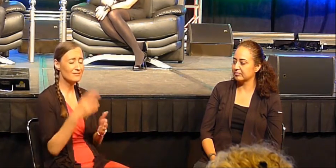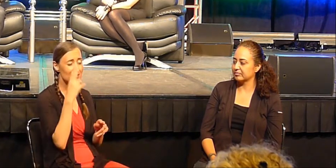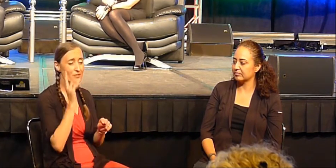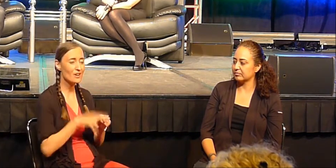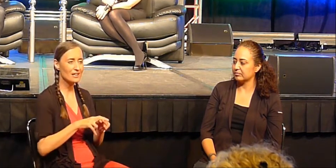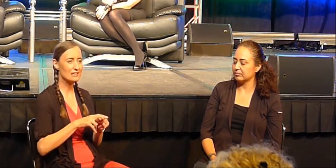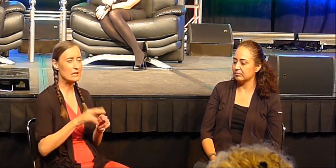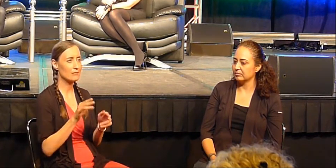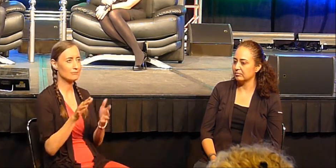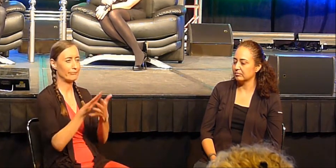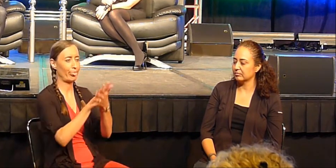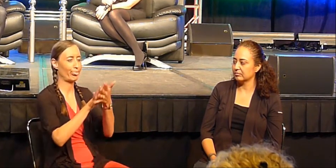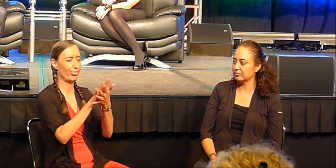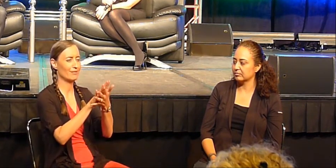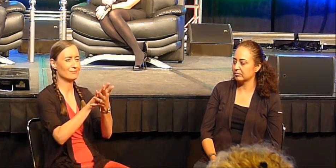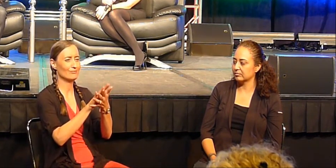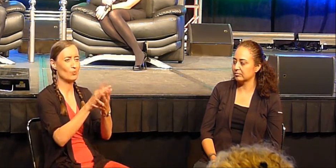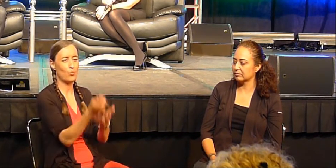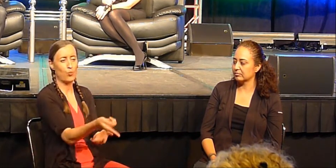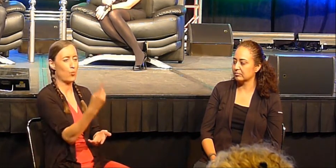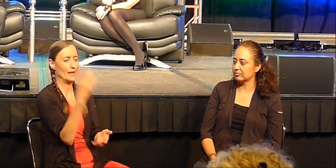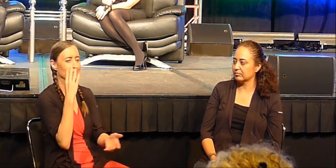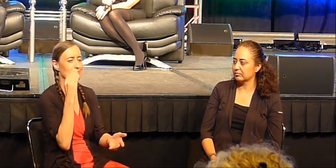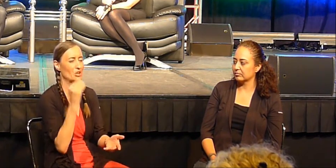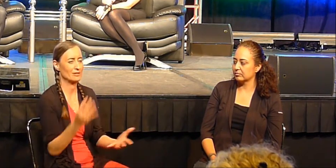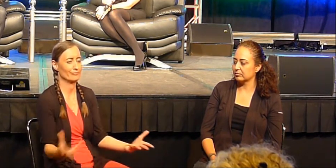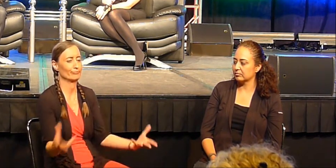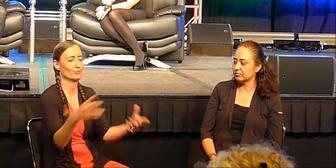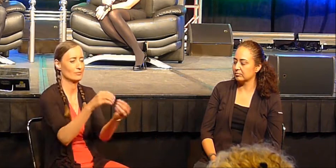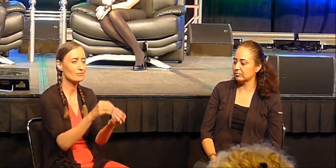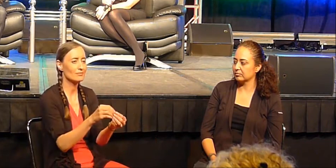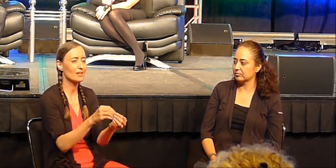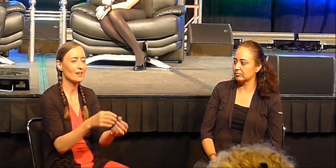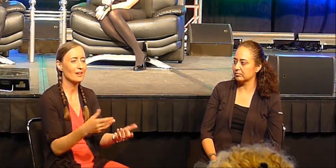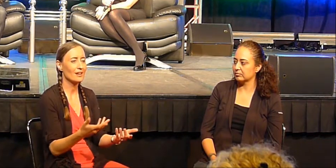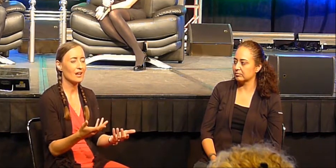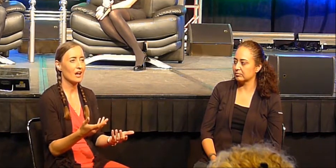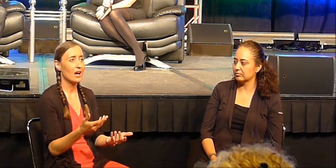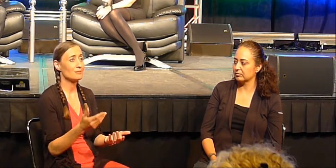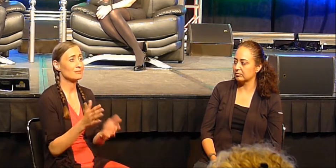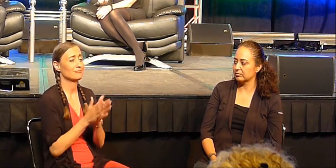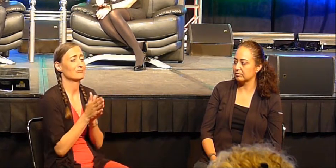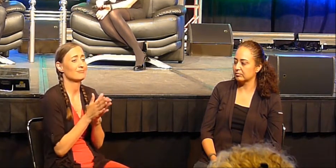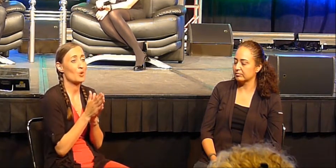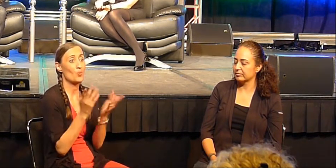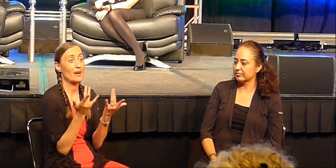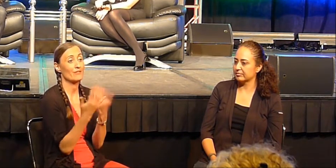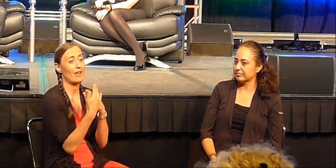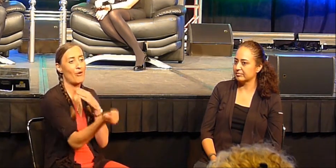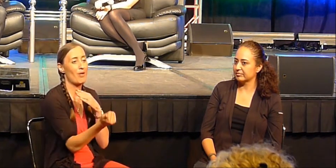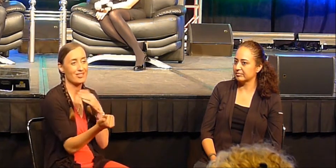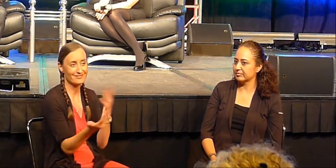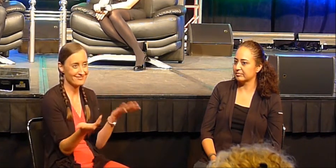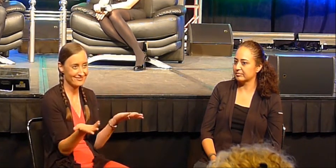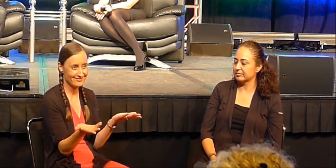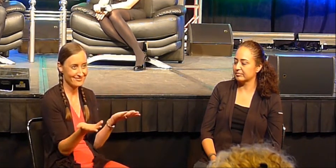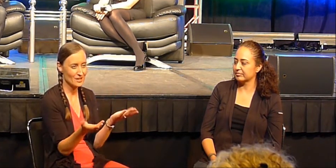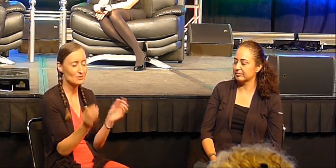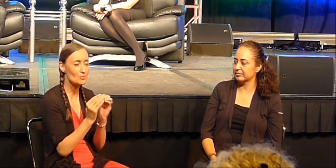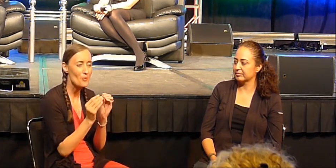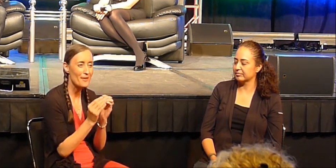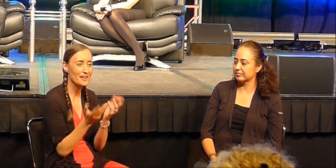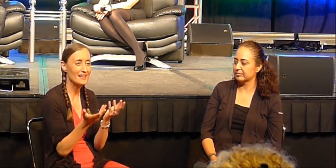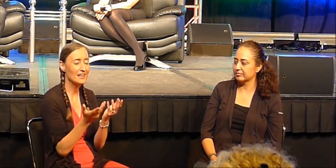became one experience for me. I would just look forward to getting that call to come on back and do some more. I mean, they